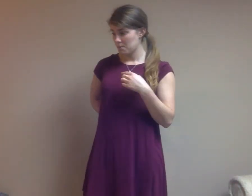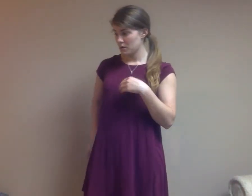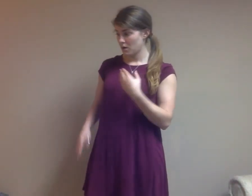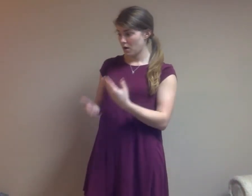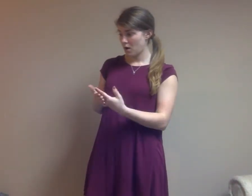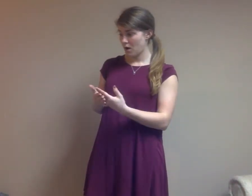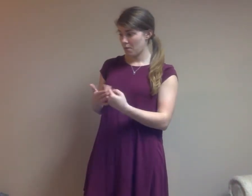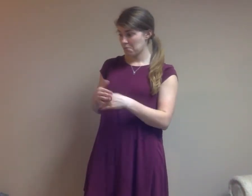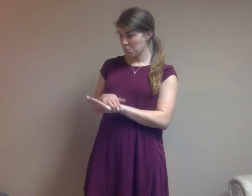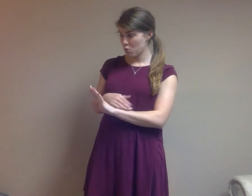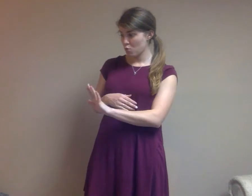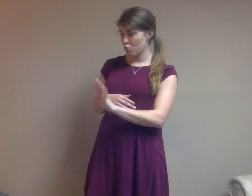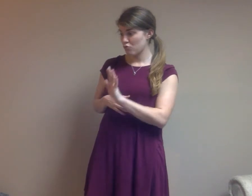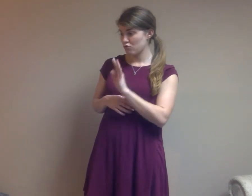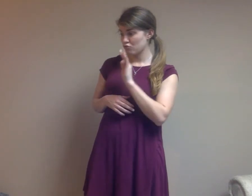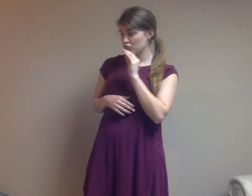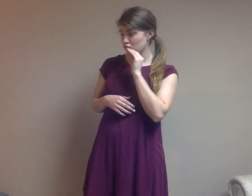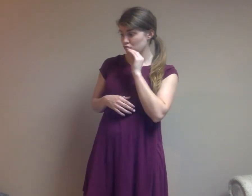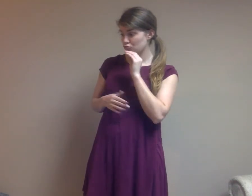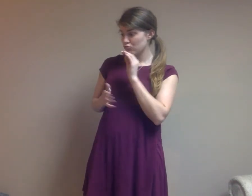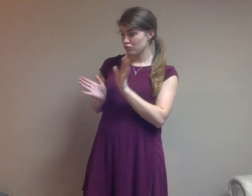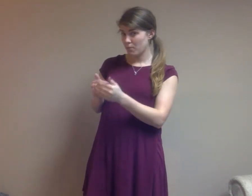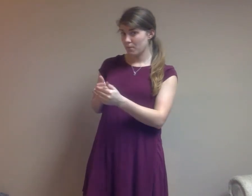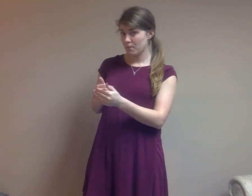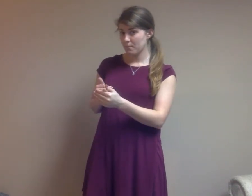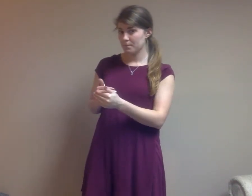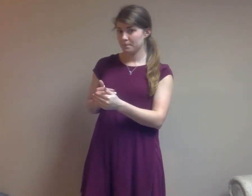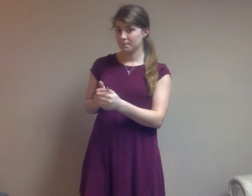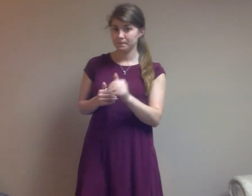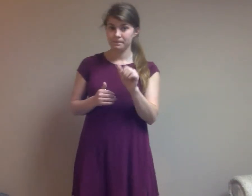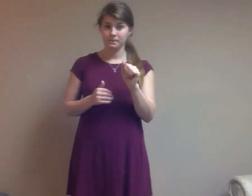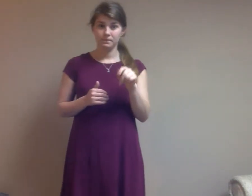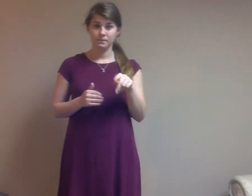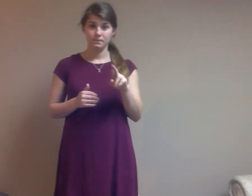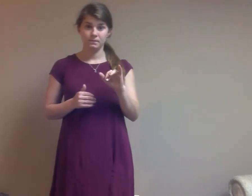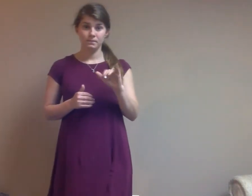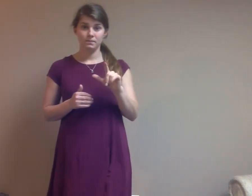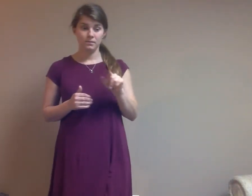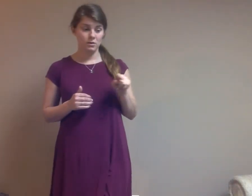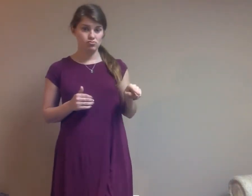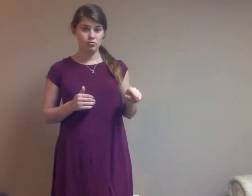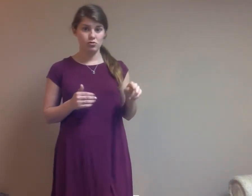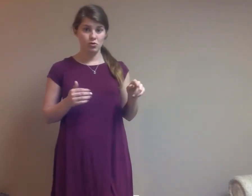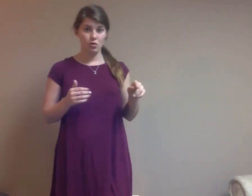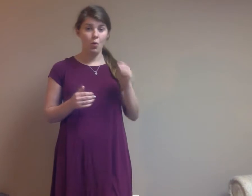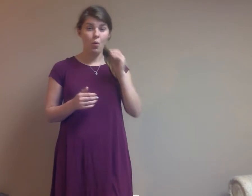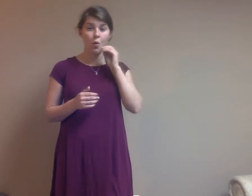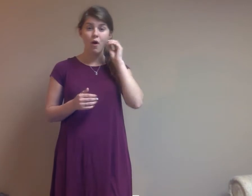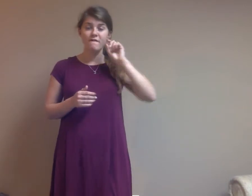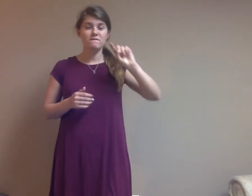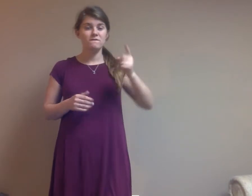Sandra, for the first time since she started at boarding school. But now you have to take them home. I know, and we're going to have a lovely weekend, okay?